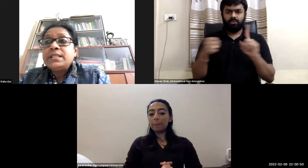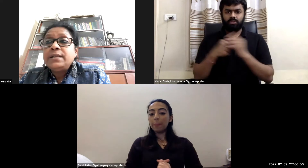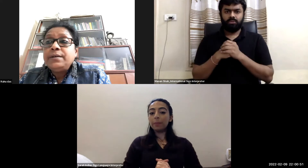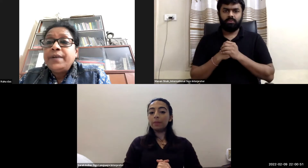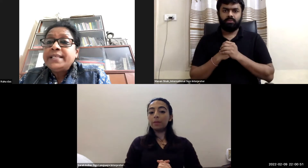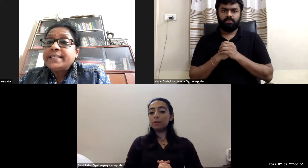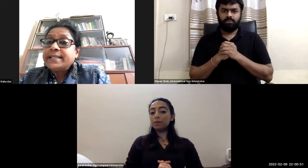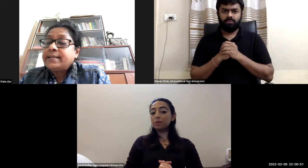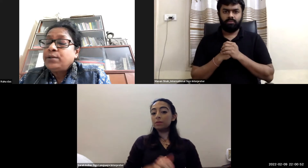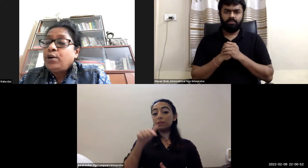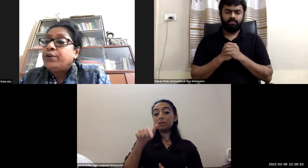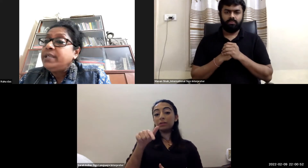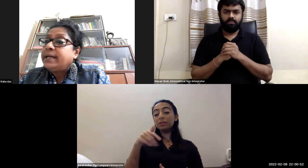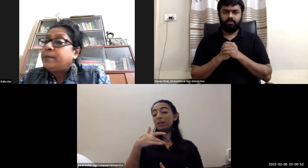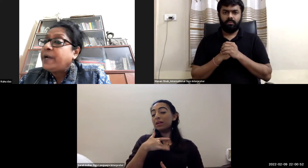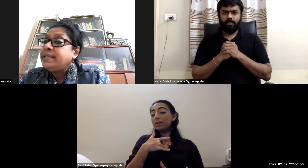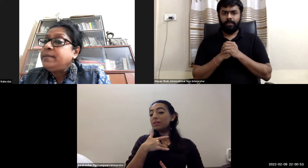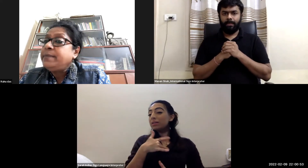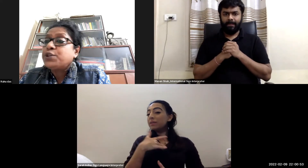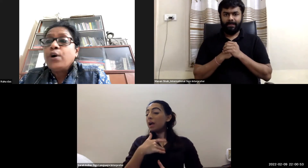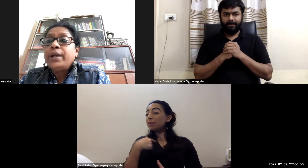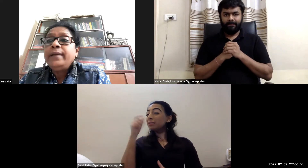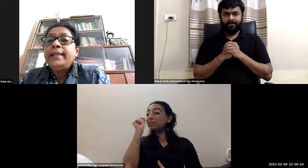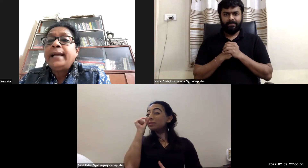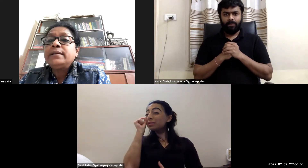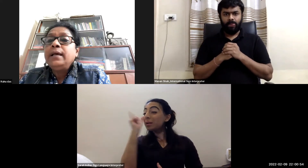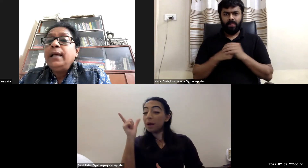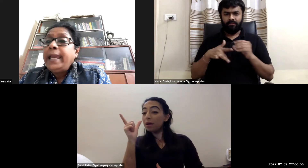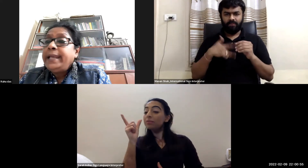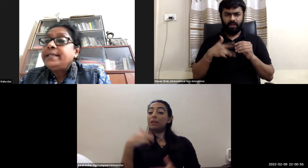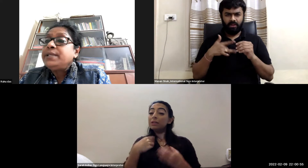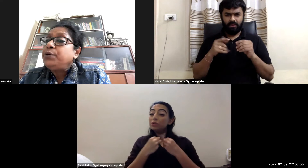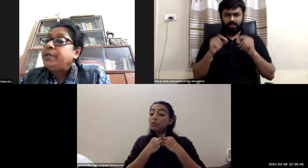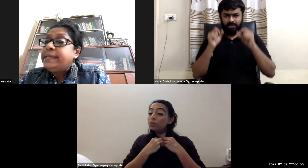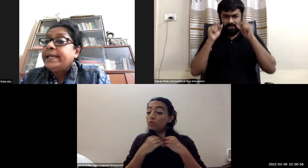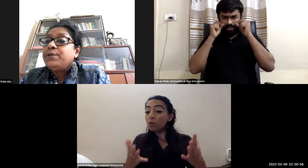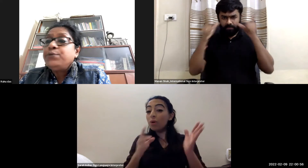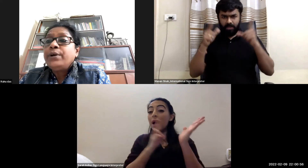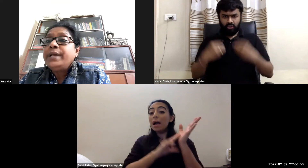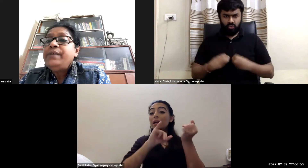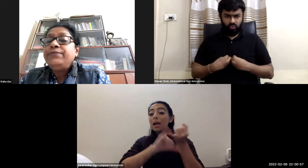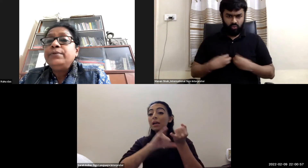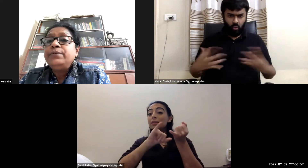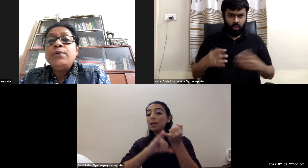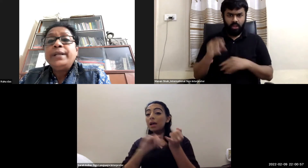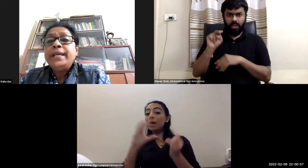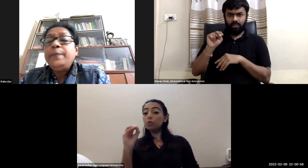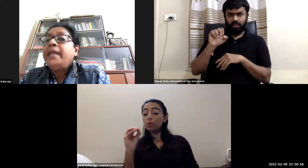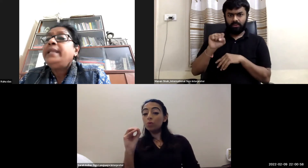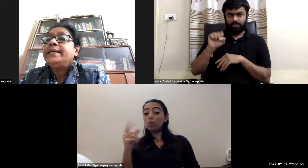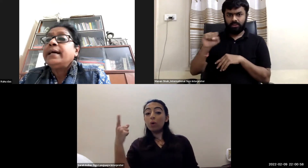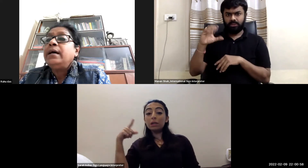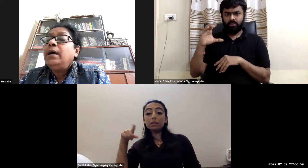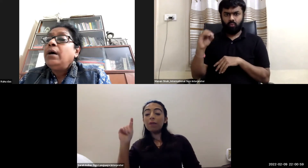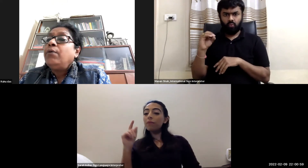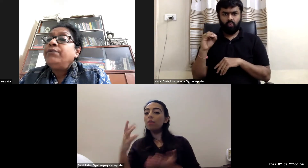it is really not only surprising but shocking that NSSO till they do not keep